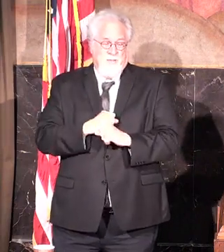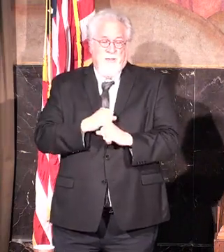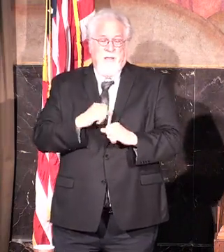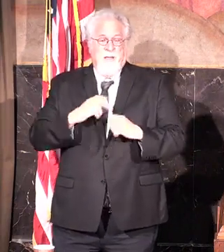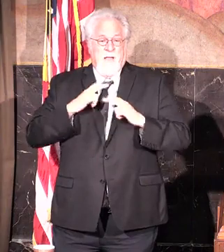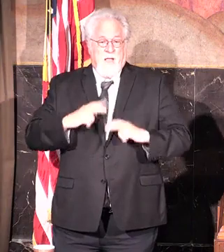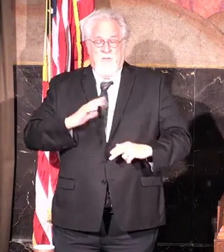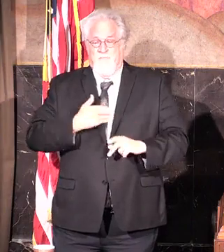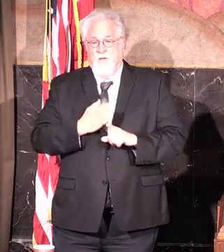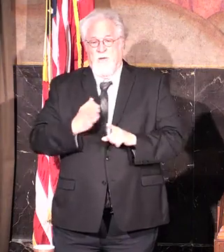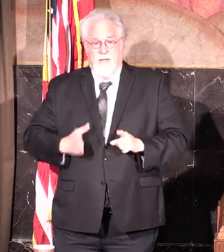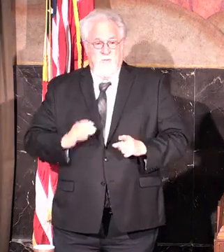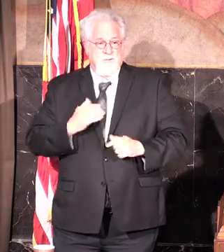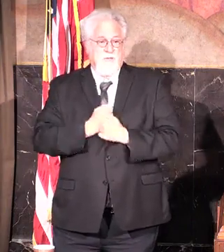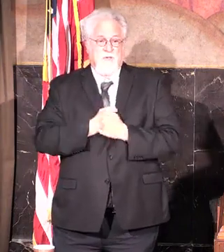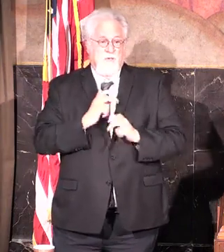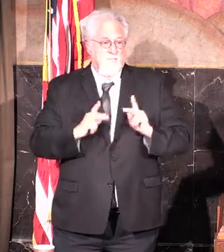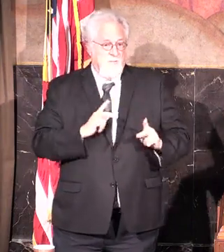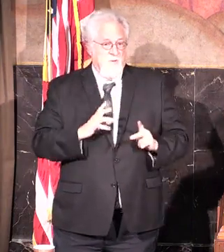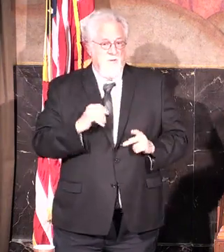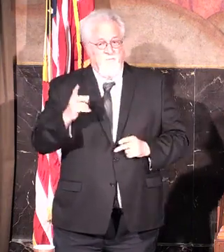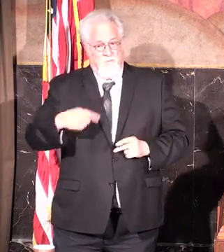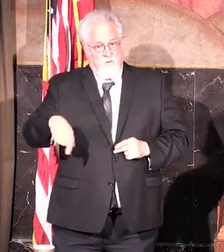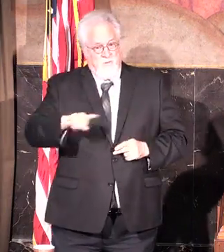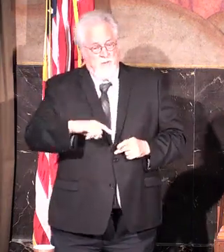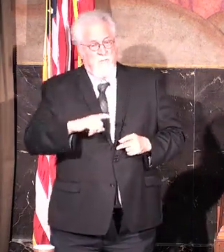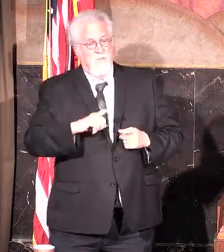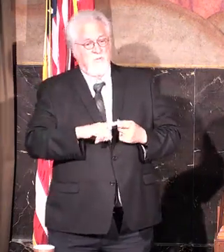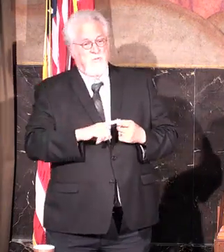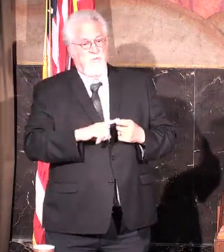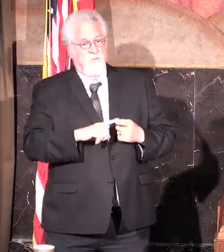our neighbors, our loved ones, and for them in turn to